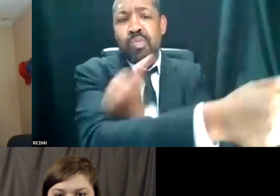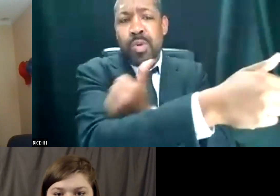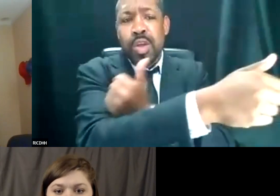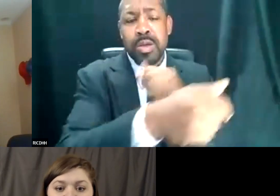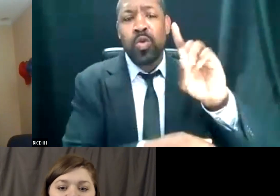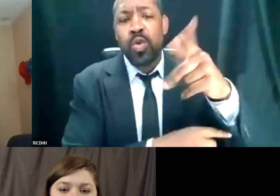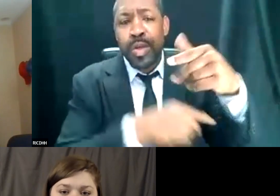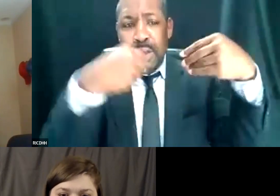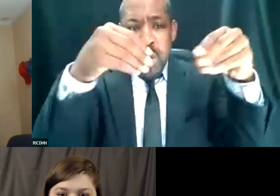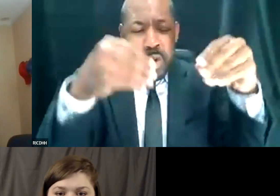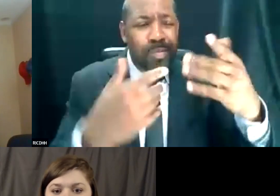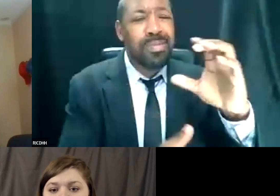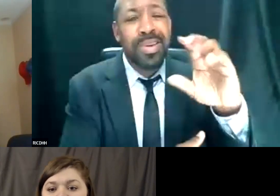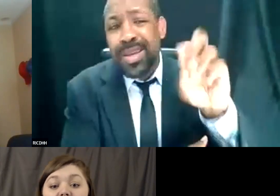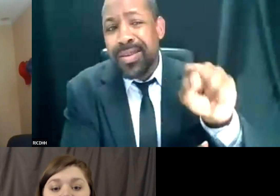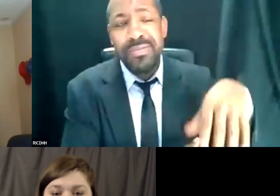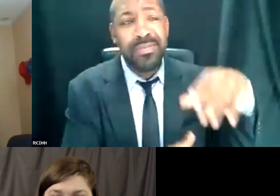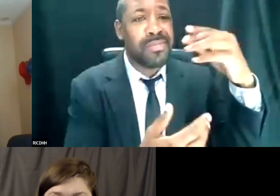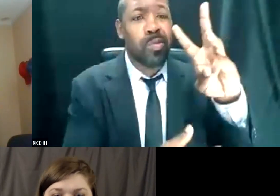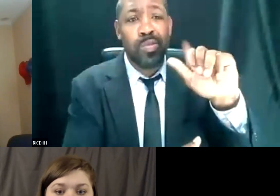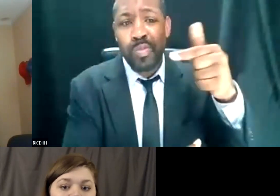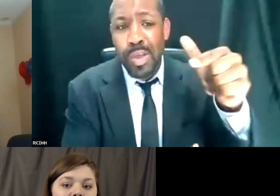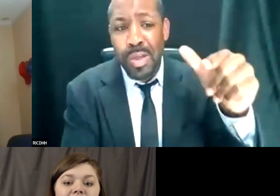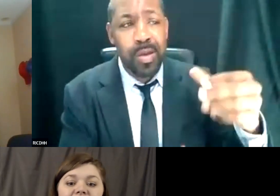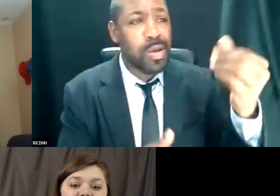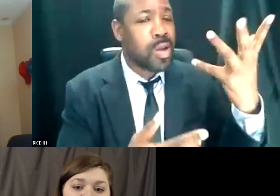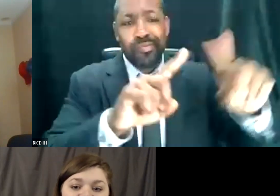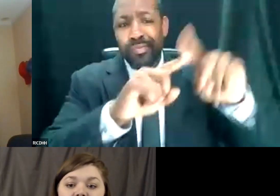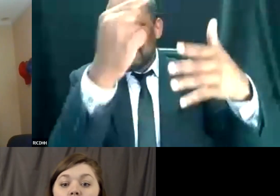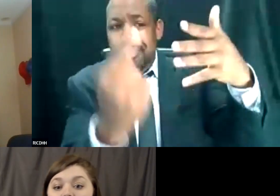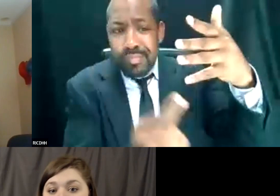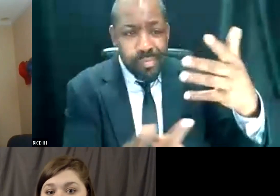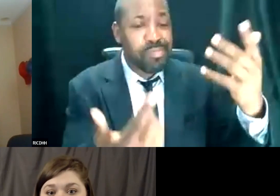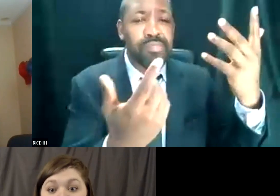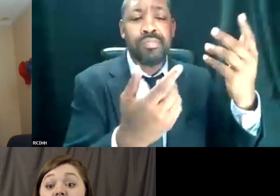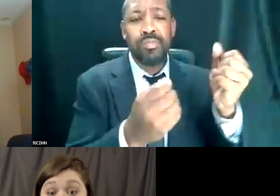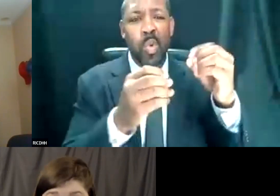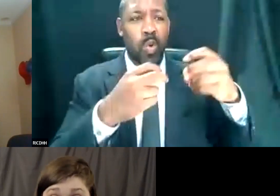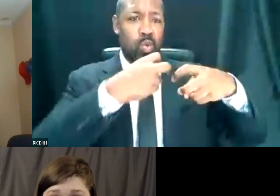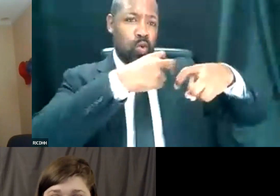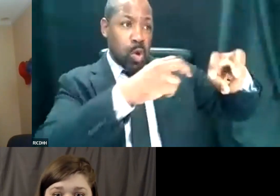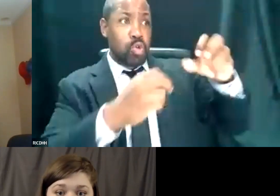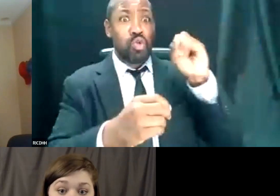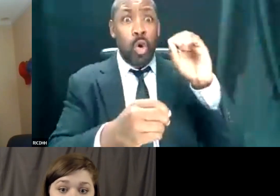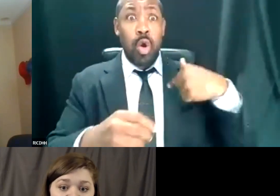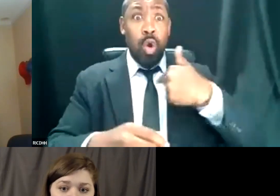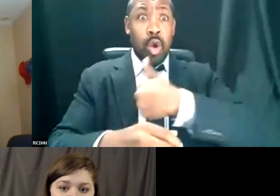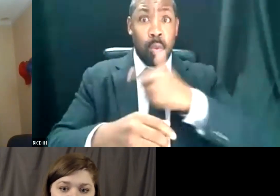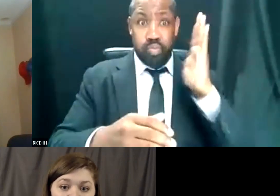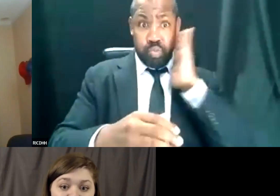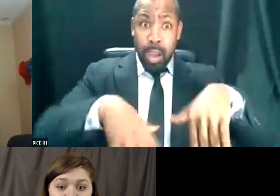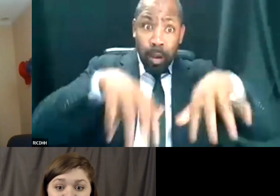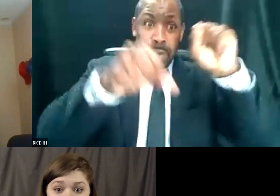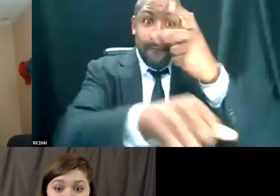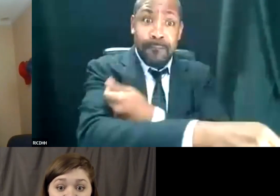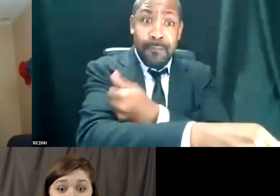doctor's appointment, to a private service, to any drugstore, CVS, Walgreens, and so forth. And